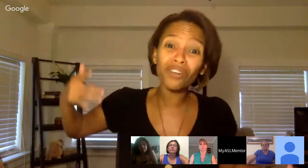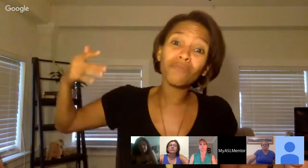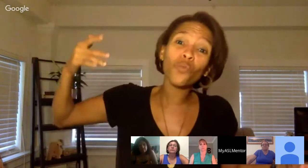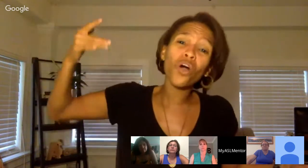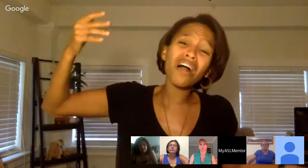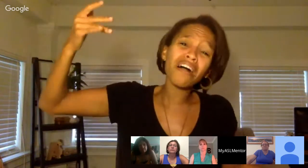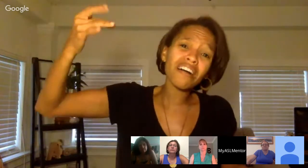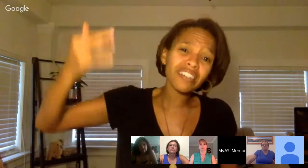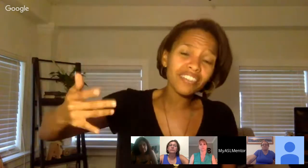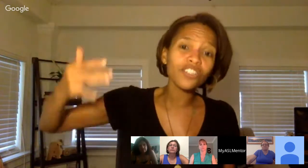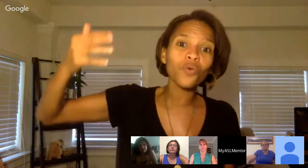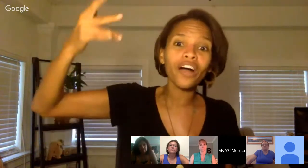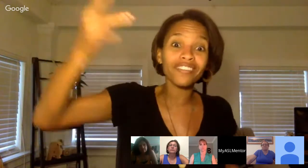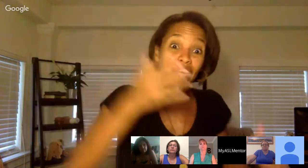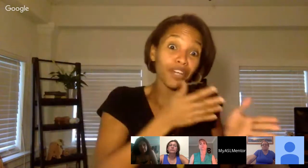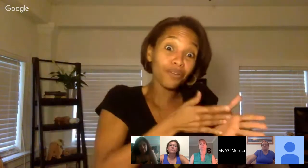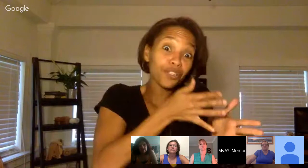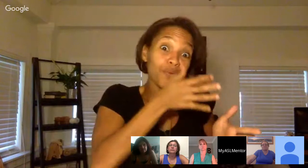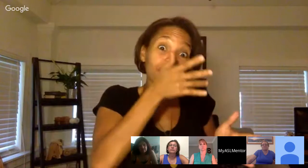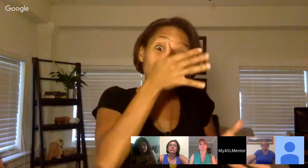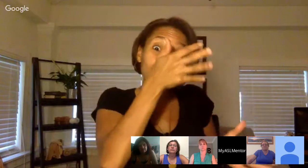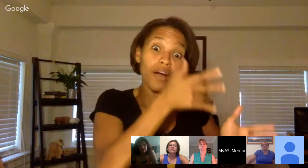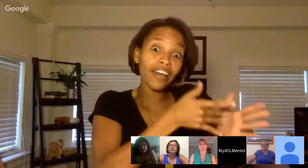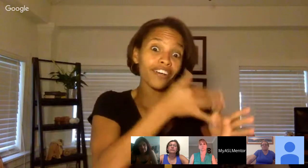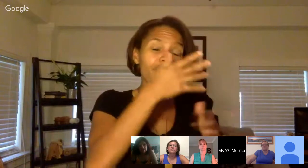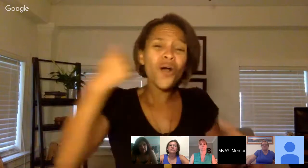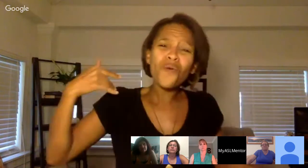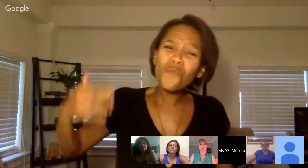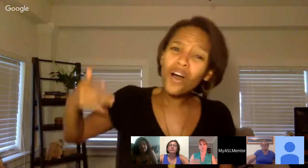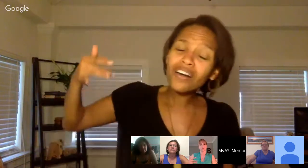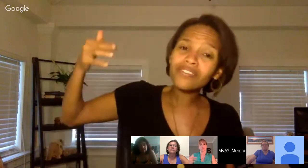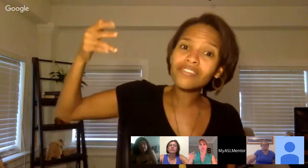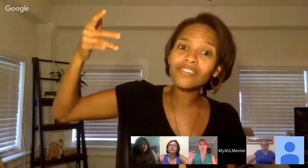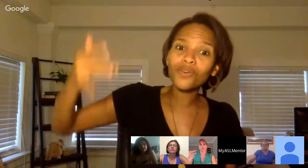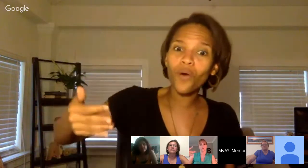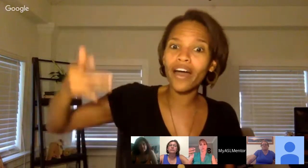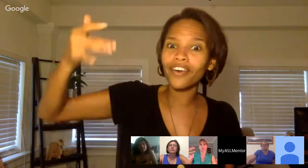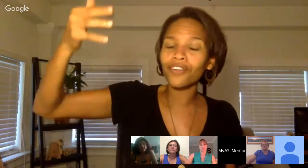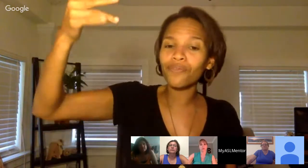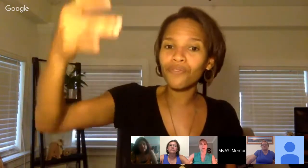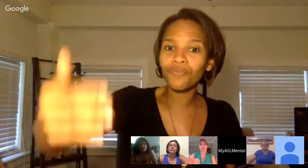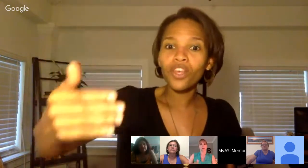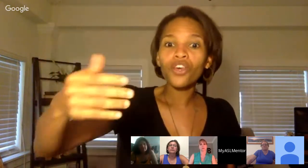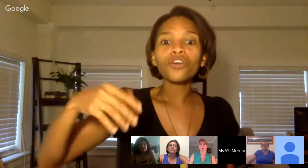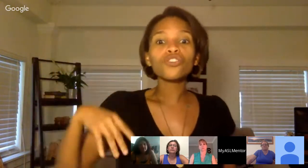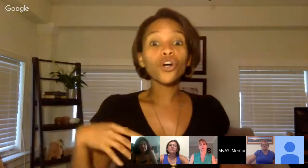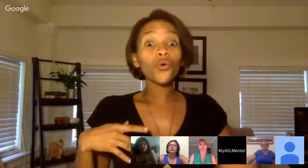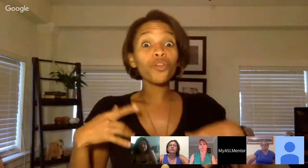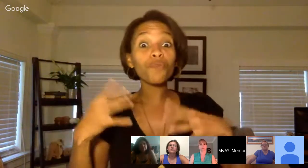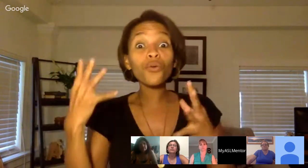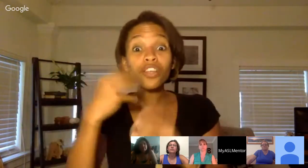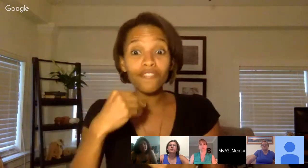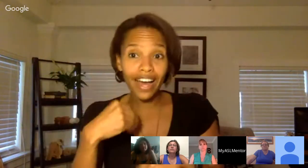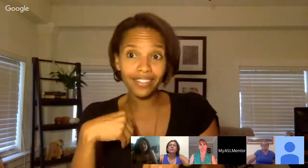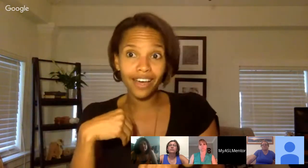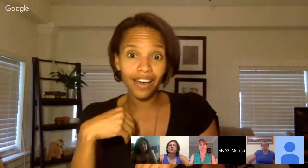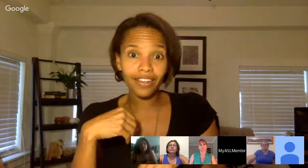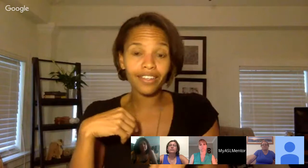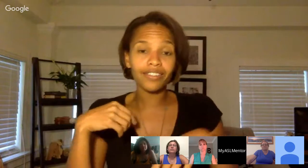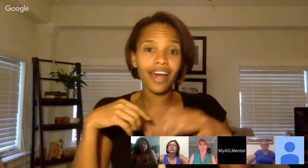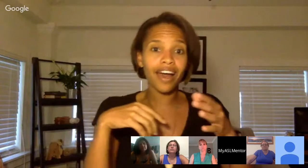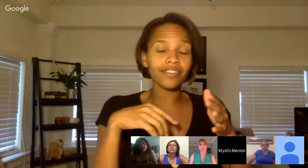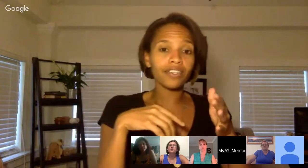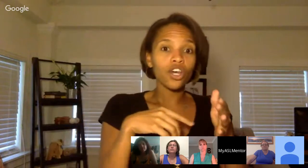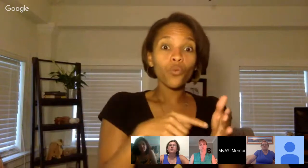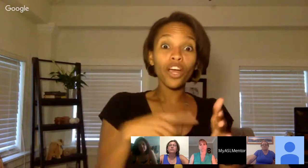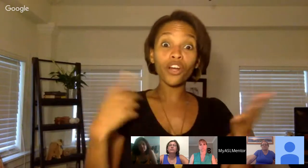even wiggle once in a while, the same way you would do once in a while, once in a while. So the beauty of that sign